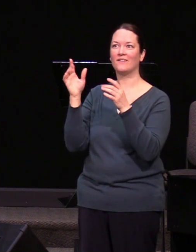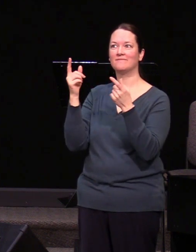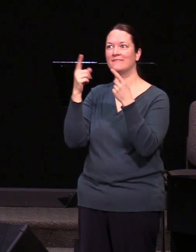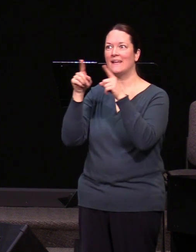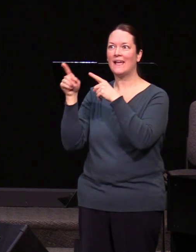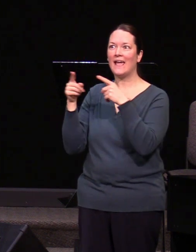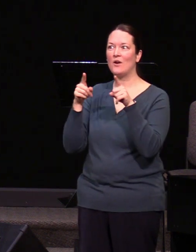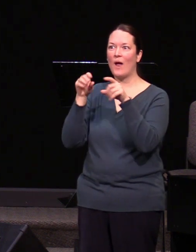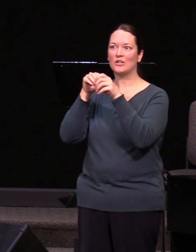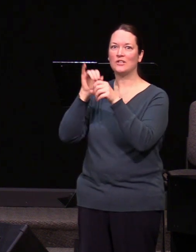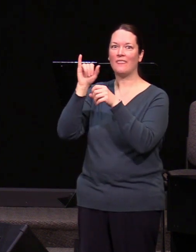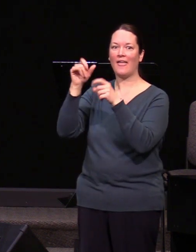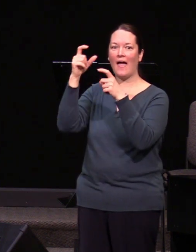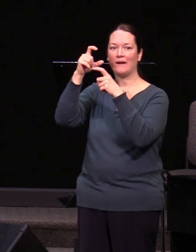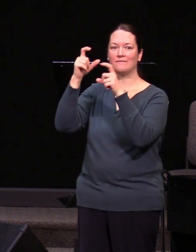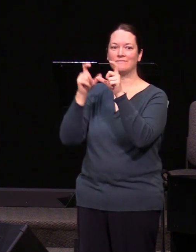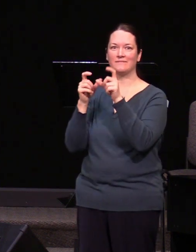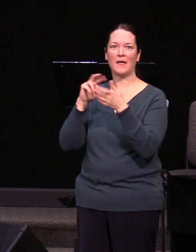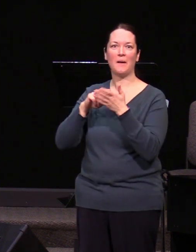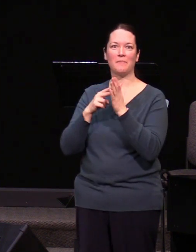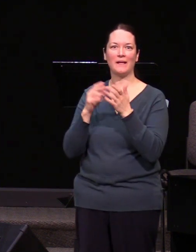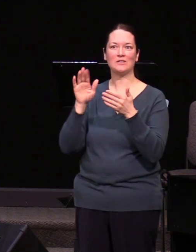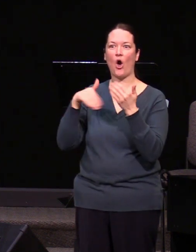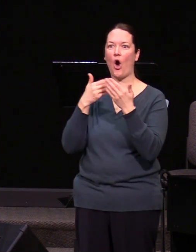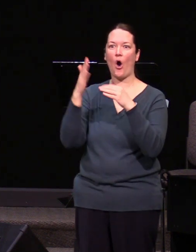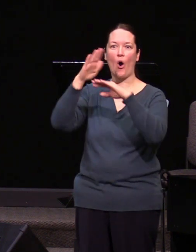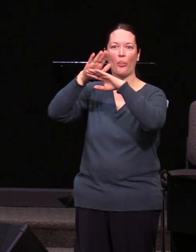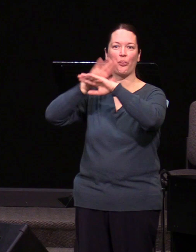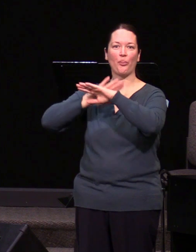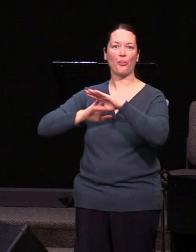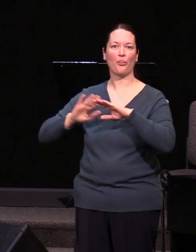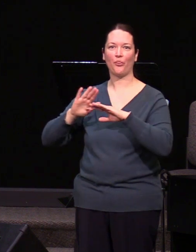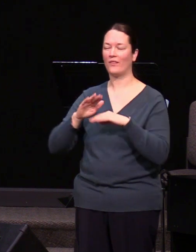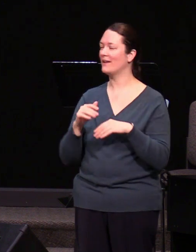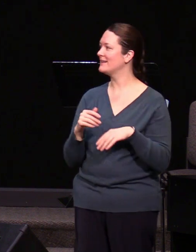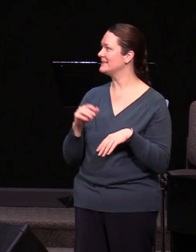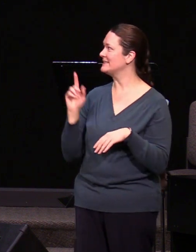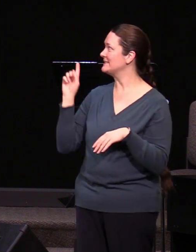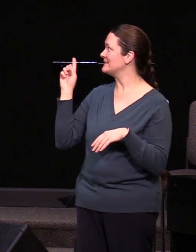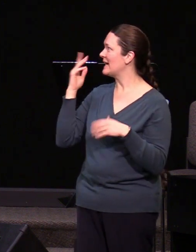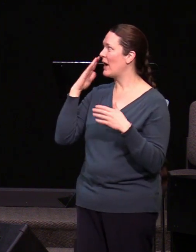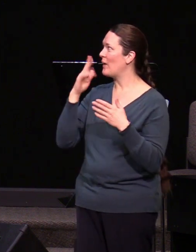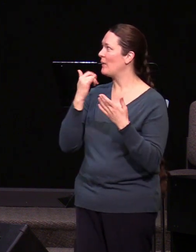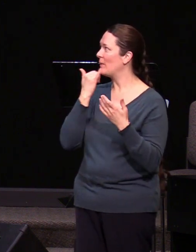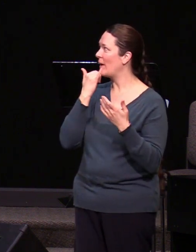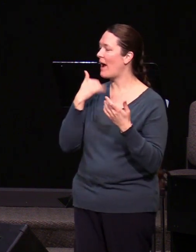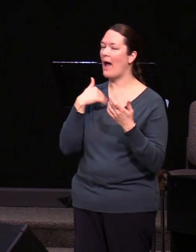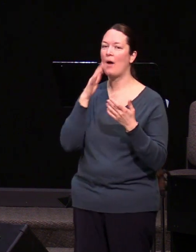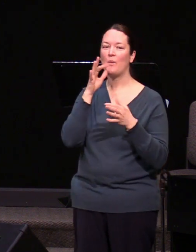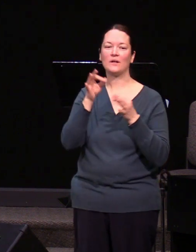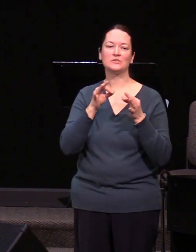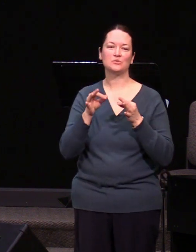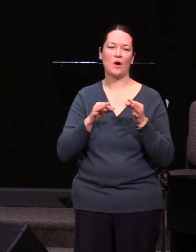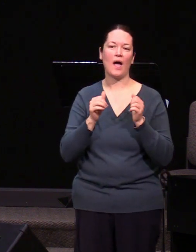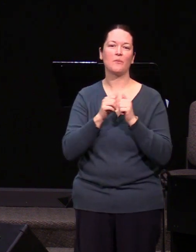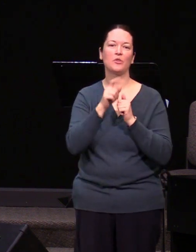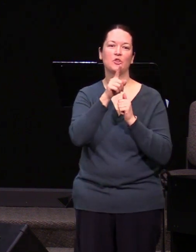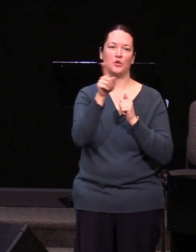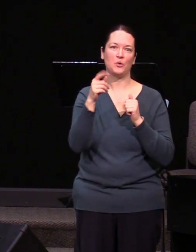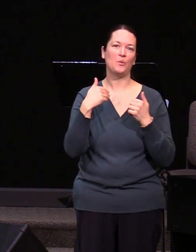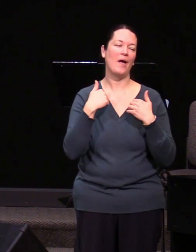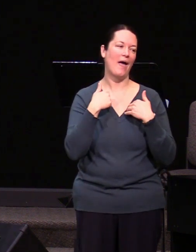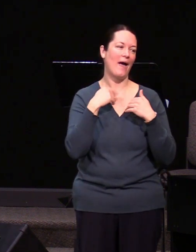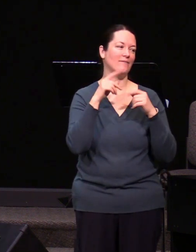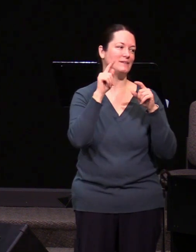Got it. Awesome. Well, here we go. I'll just describe it to you. I'm not sure what's going on with our technical difficulties. But here's the deal. It's a